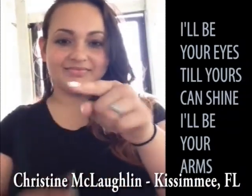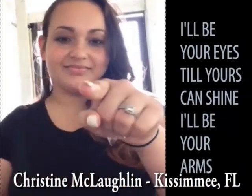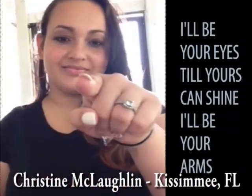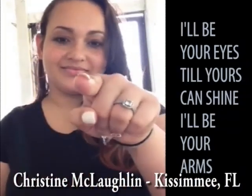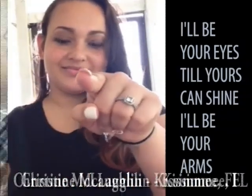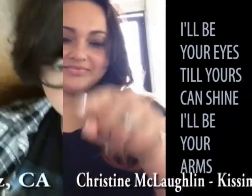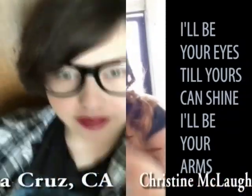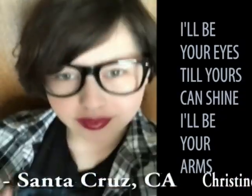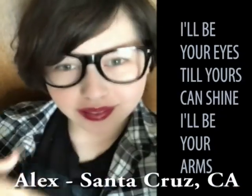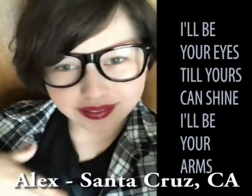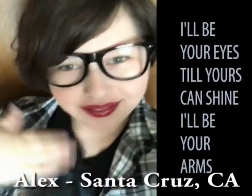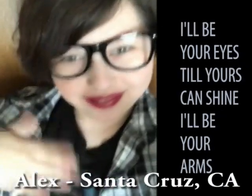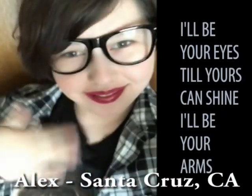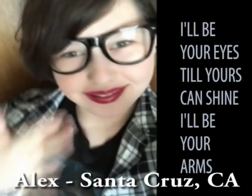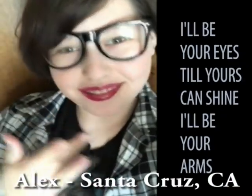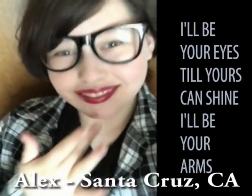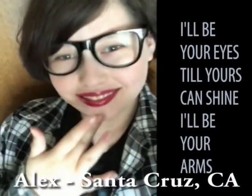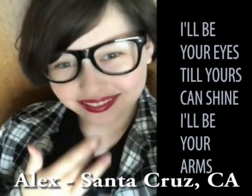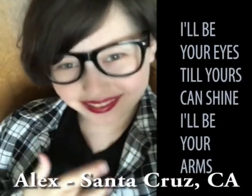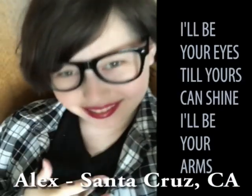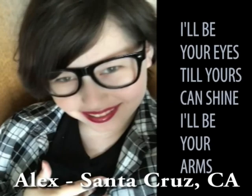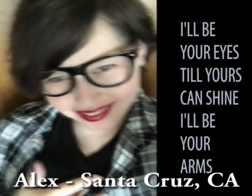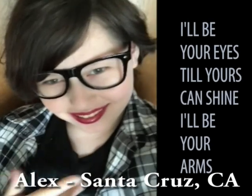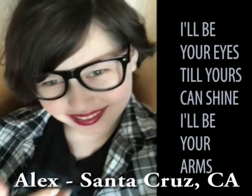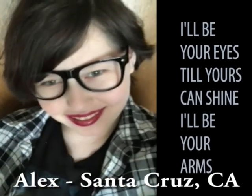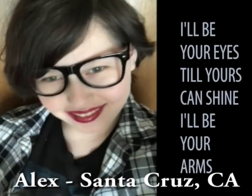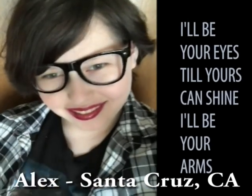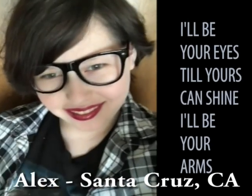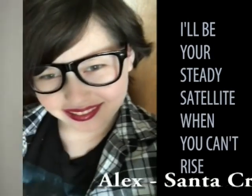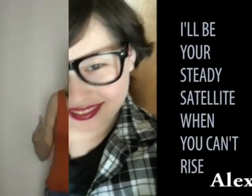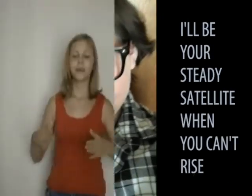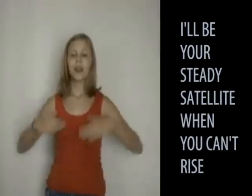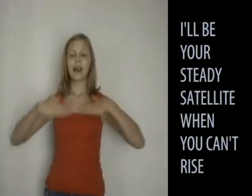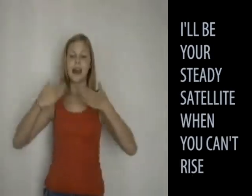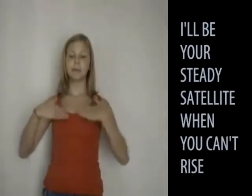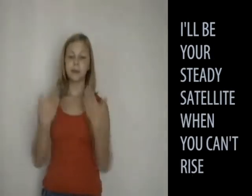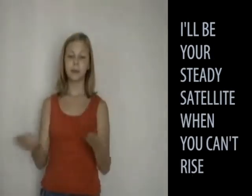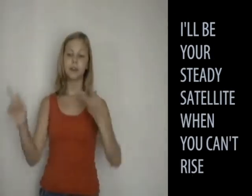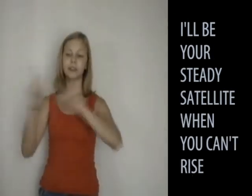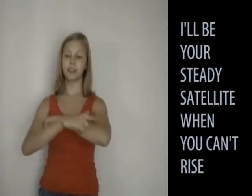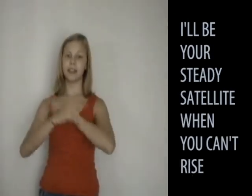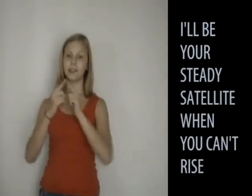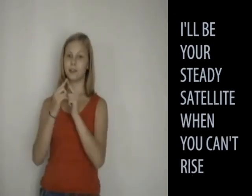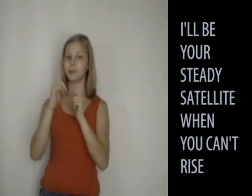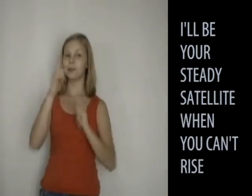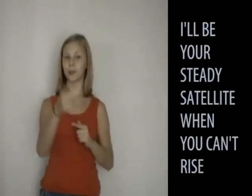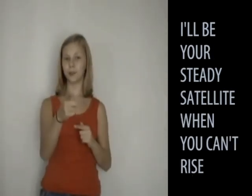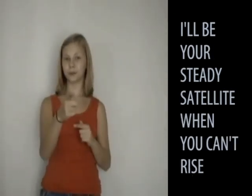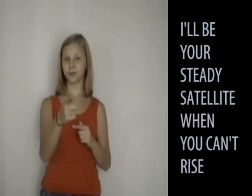I'll Till yours can't shine I'll be your arms Sometimes I'll be your steady satellite